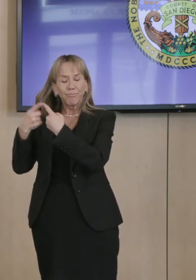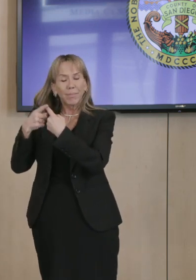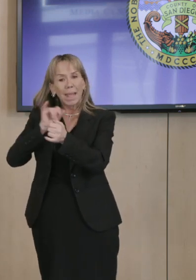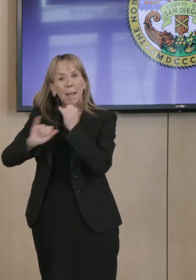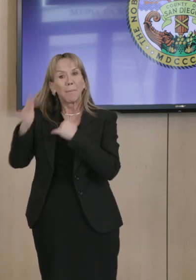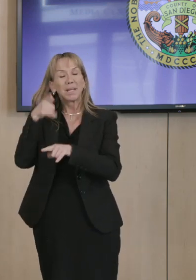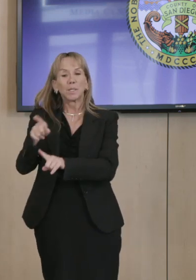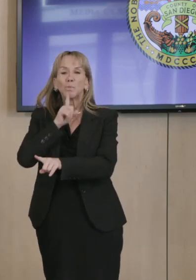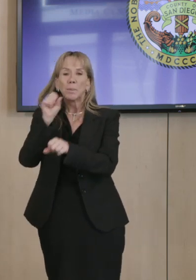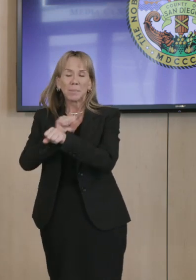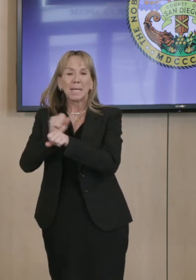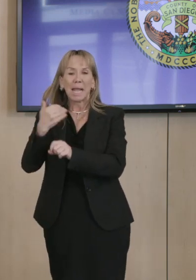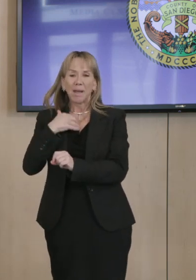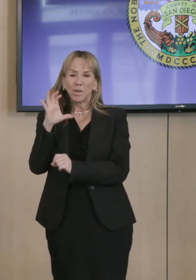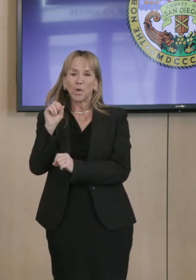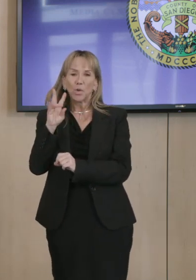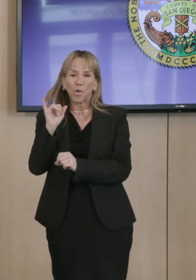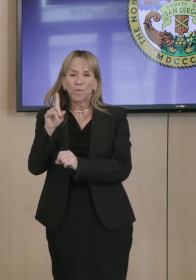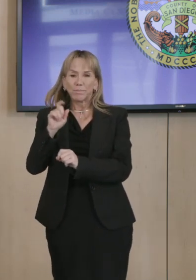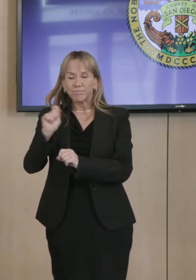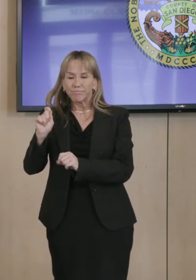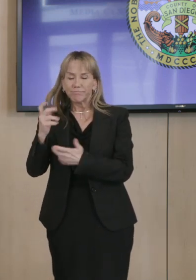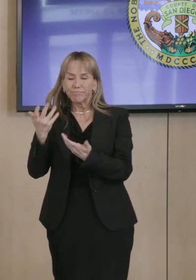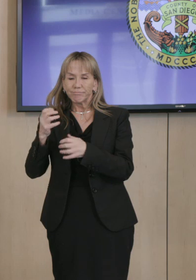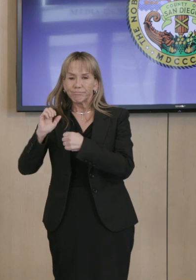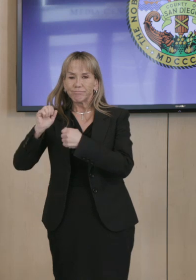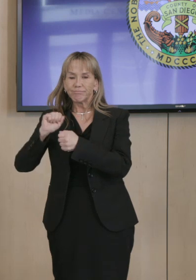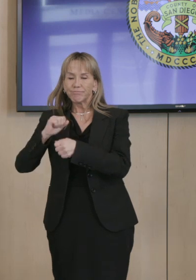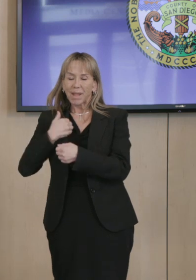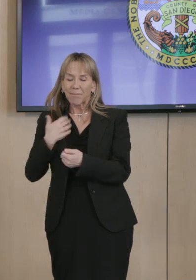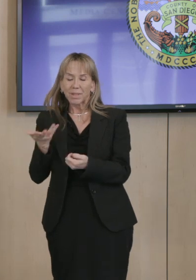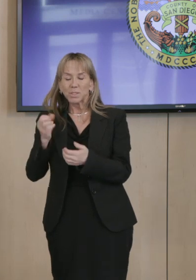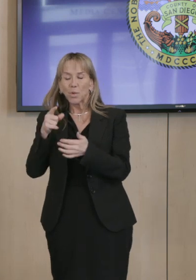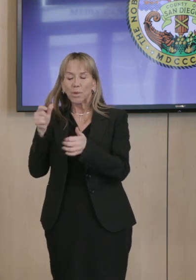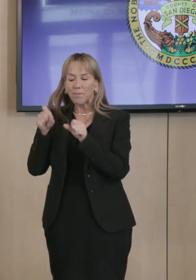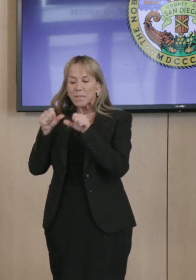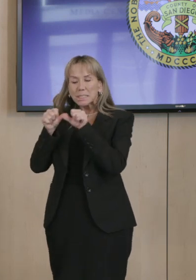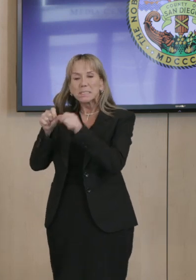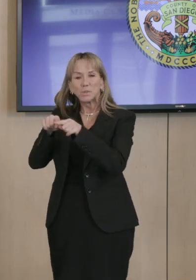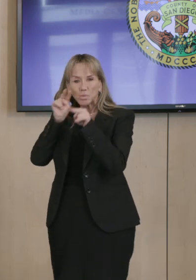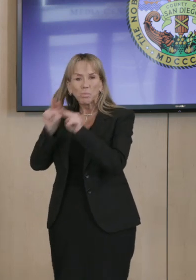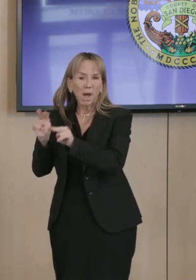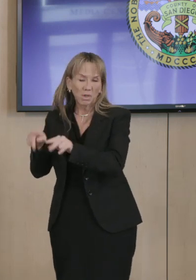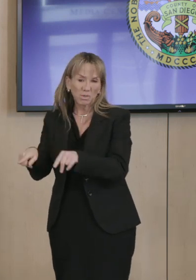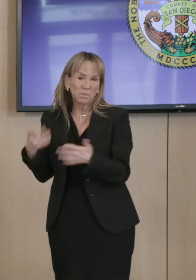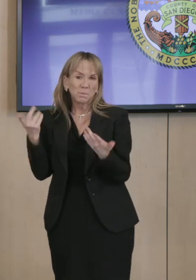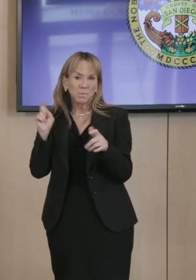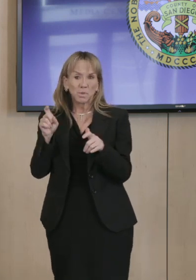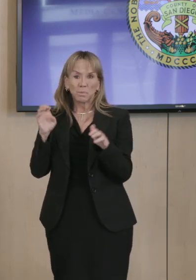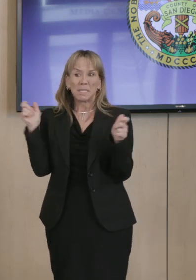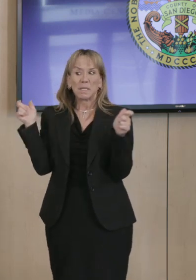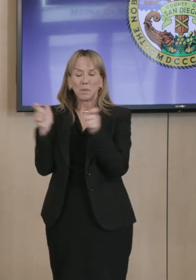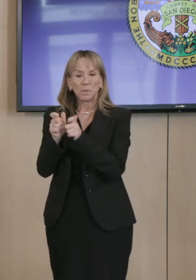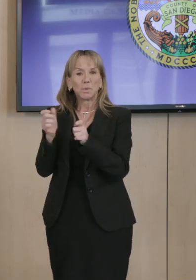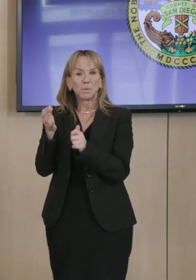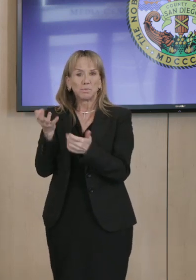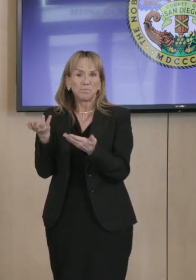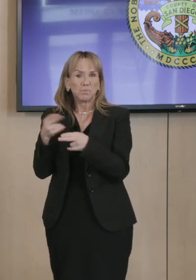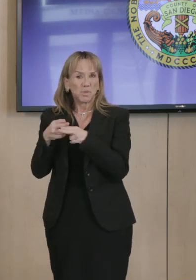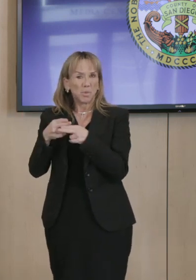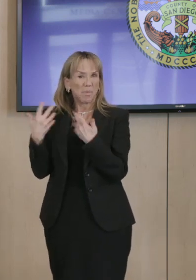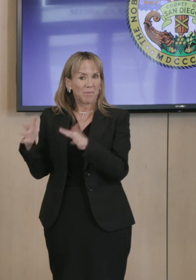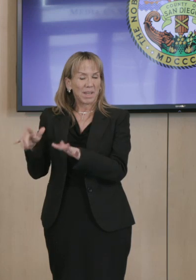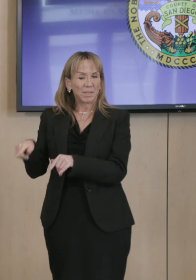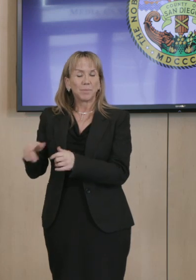still being monitored, but that operation should be winding to a close very shortly. Also have a brief